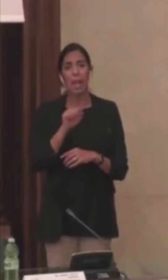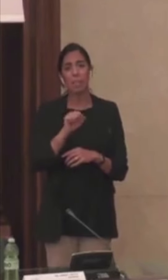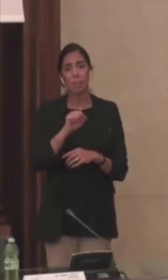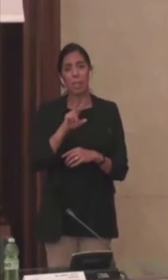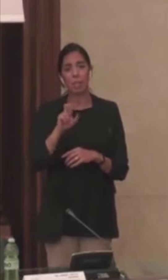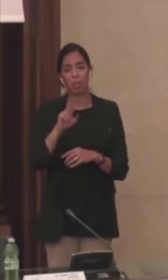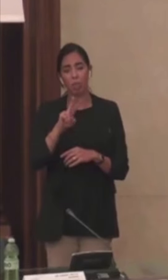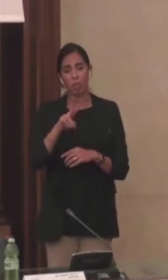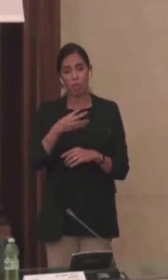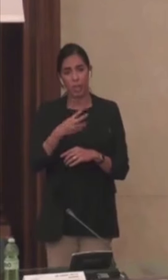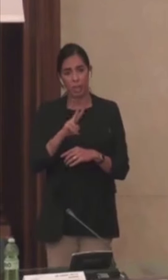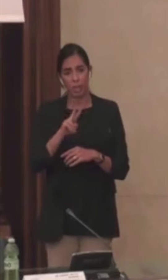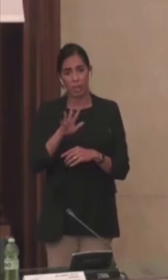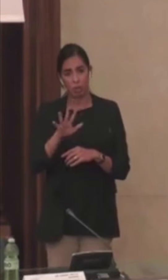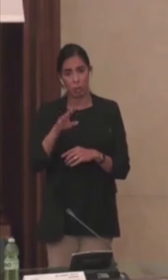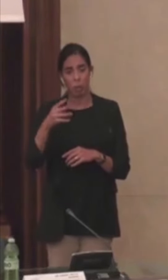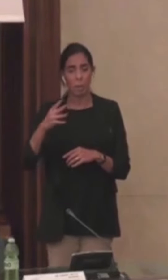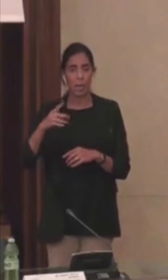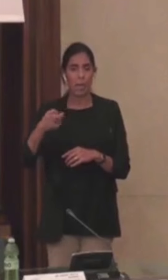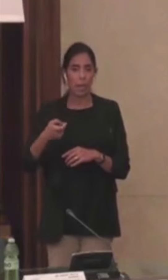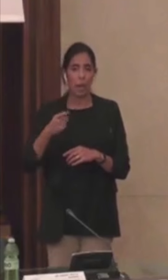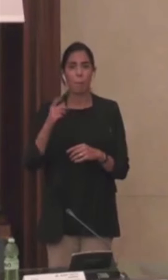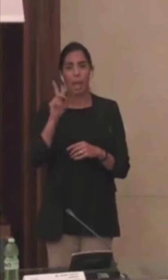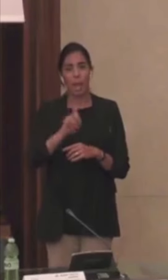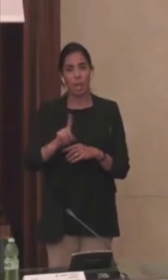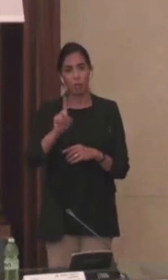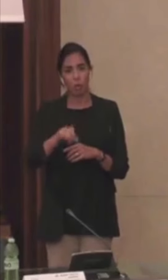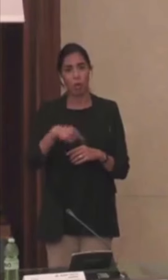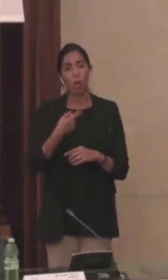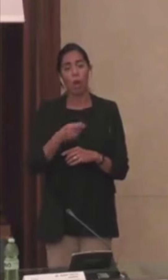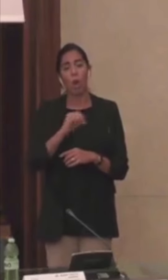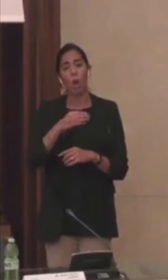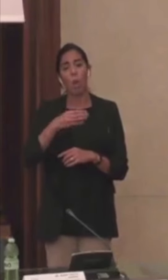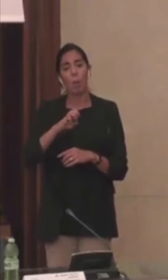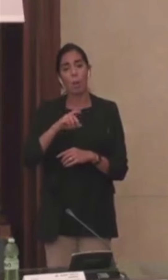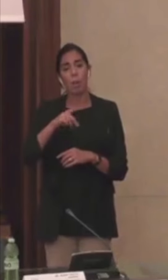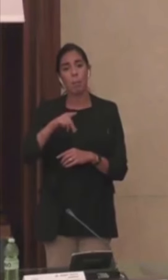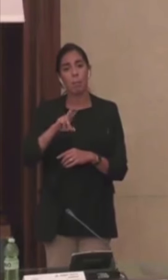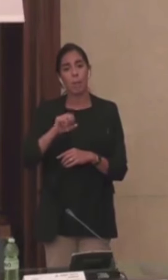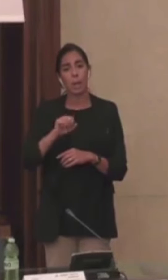D, and then follow the protocol as displayed here.